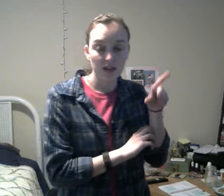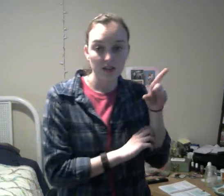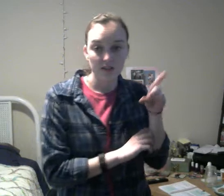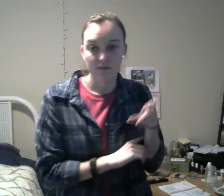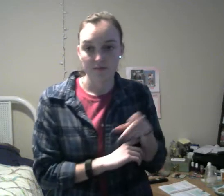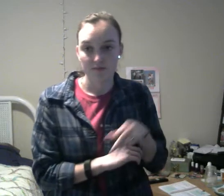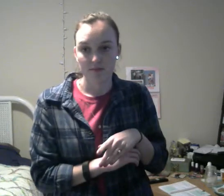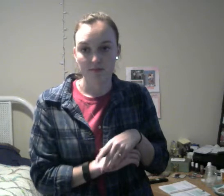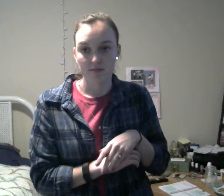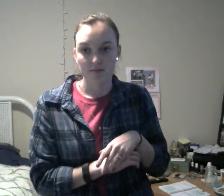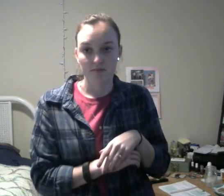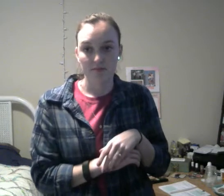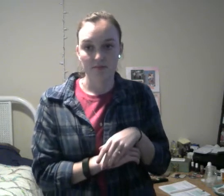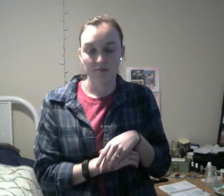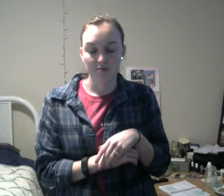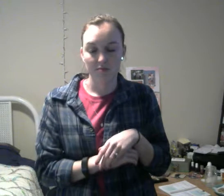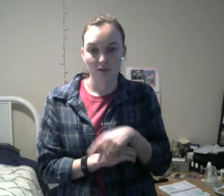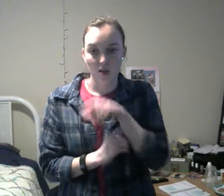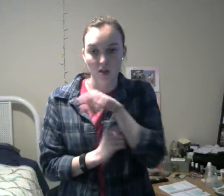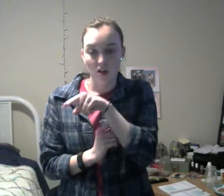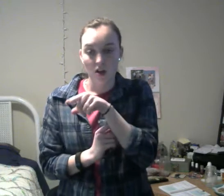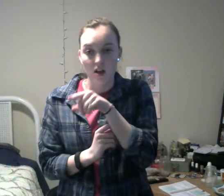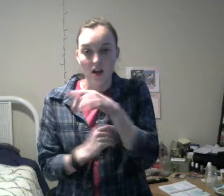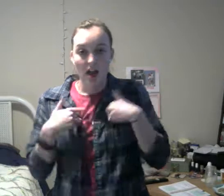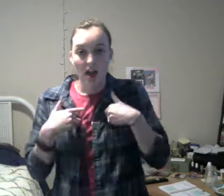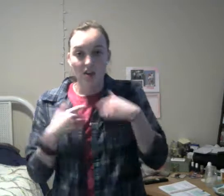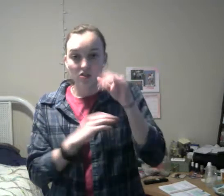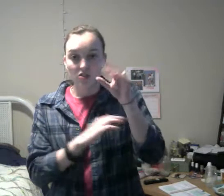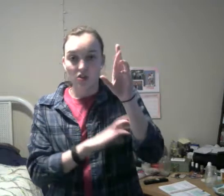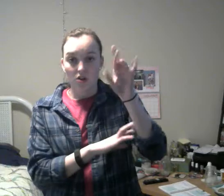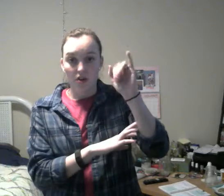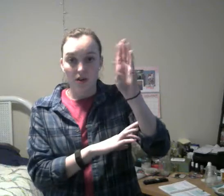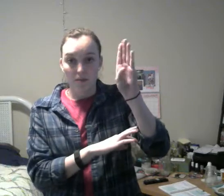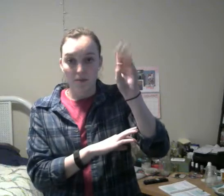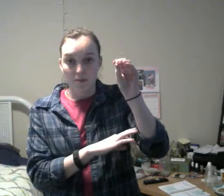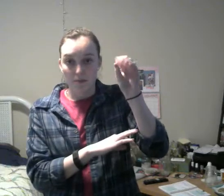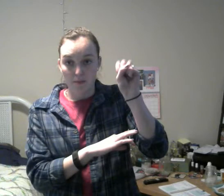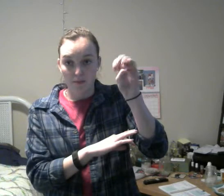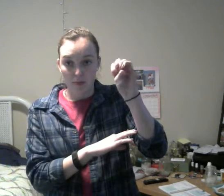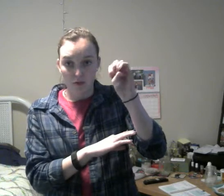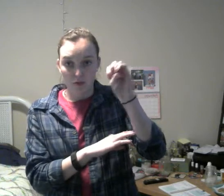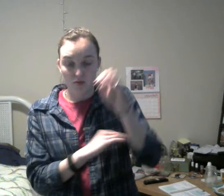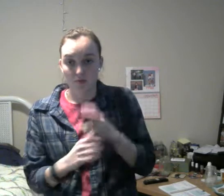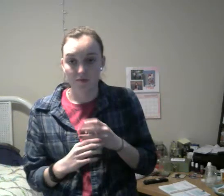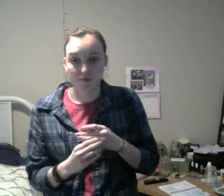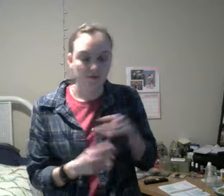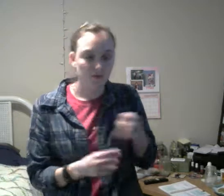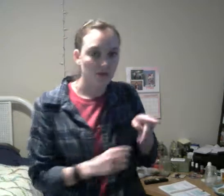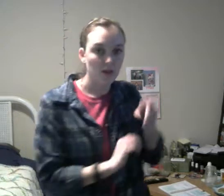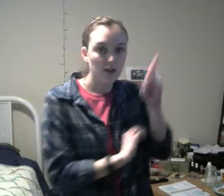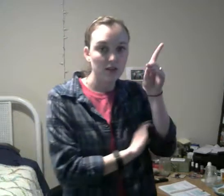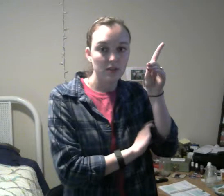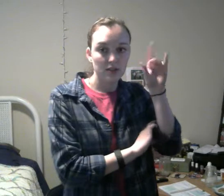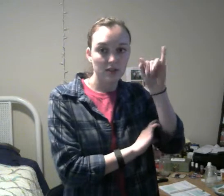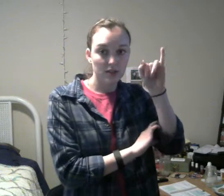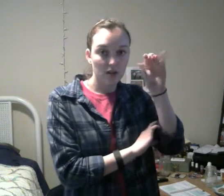a ribose sugar, so this would be the ribose sugar. And in DNA, we're going to be deoxyribose. So those are the difference. And so what do we got over here?